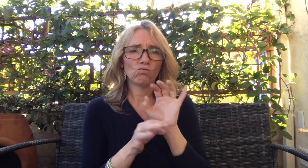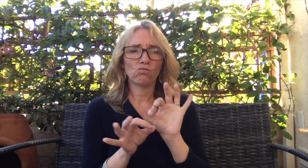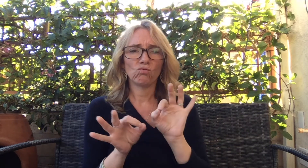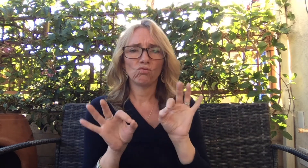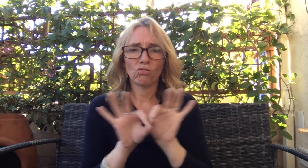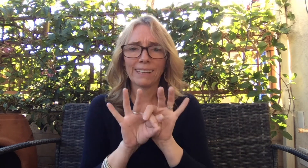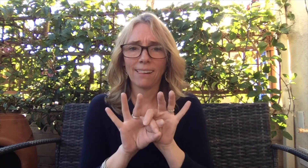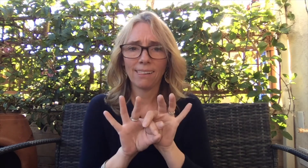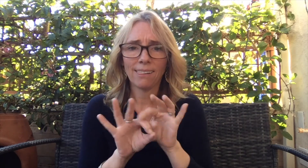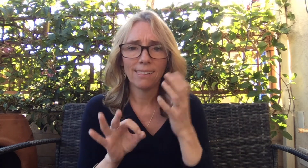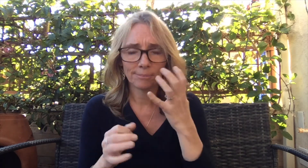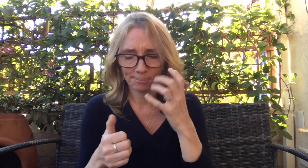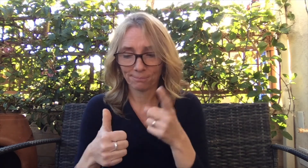that digital literacy is critical.